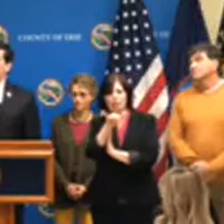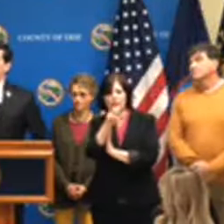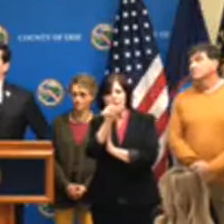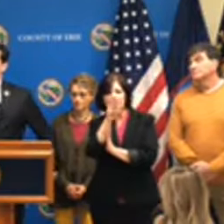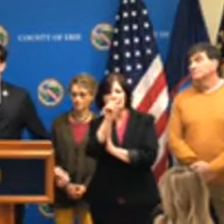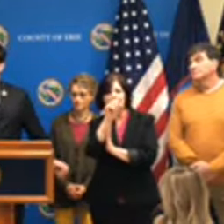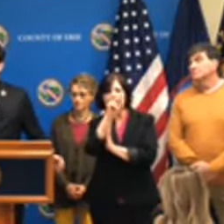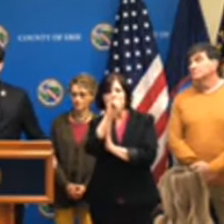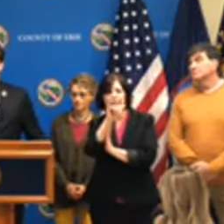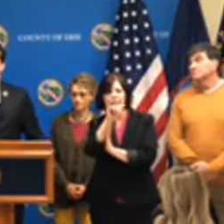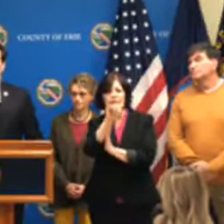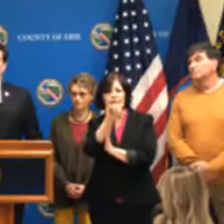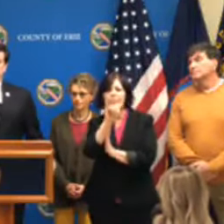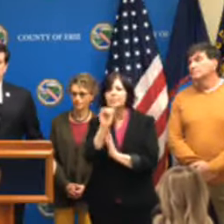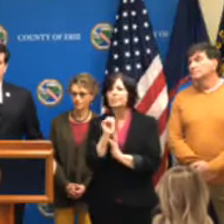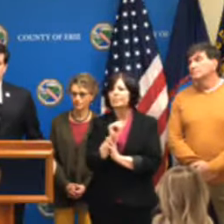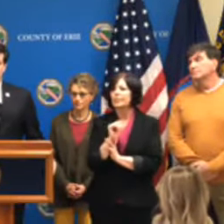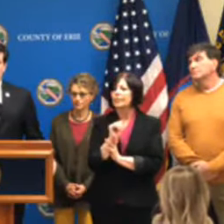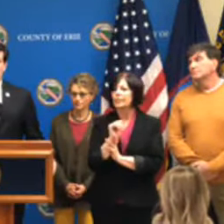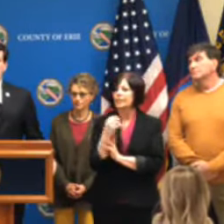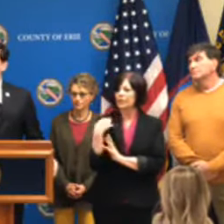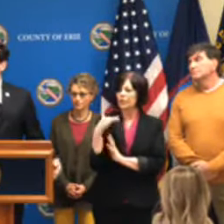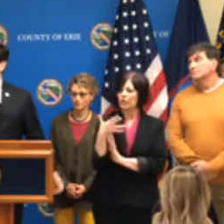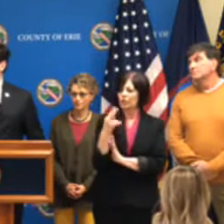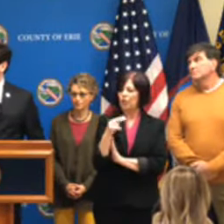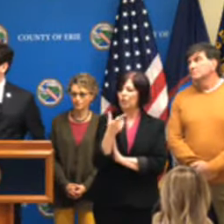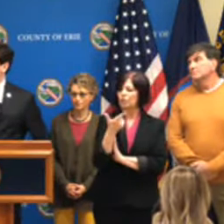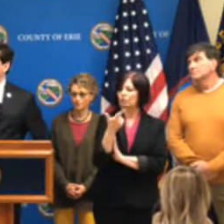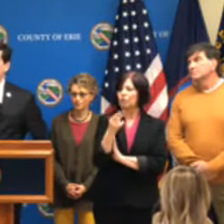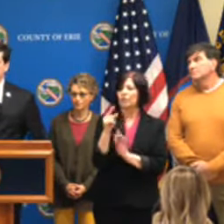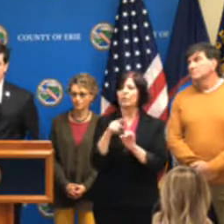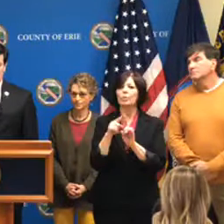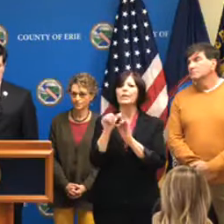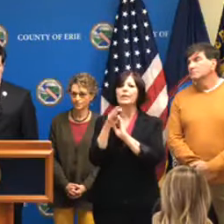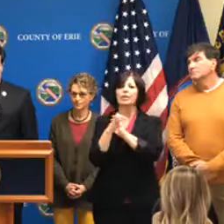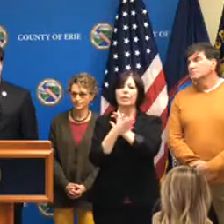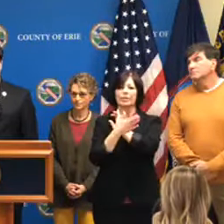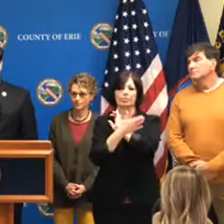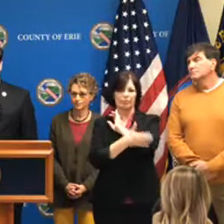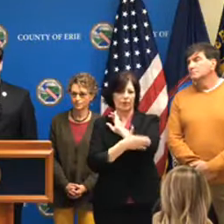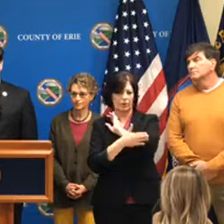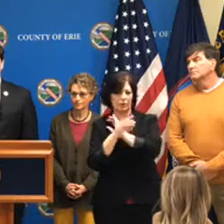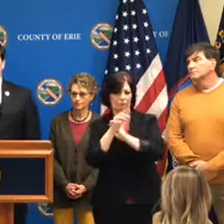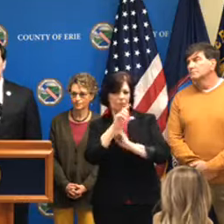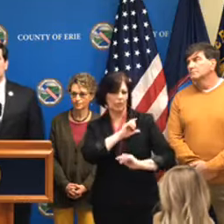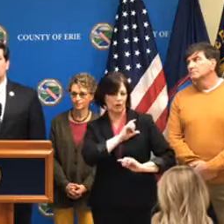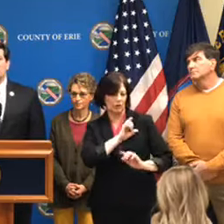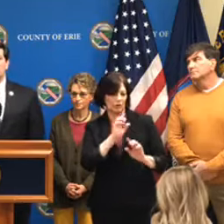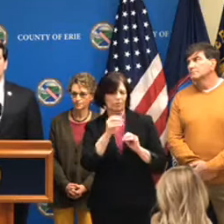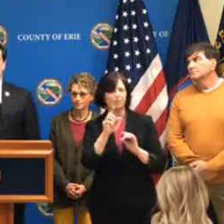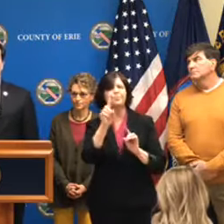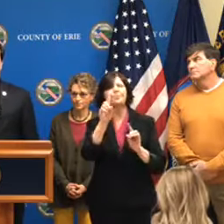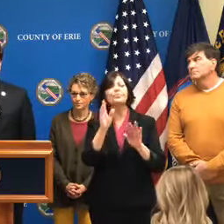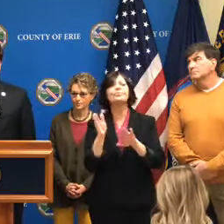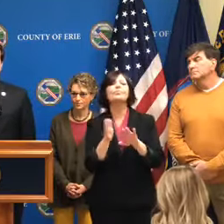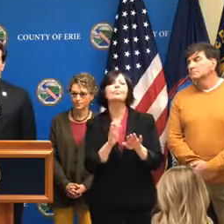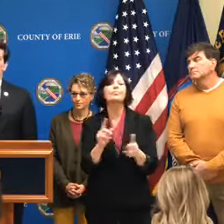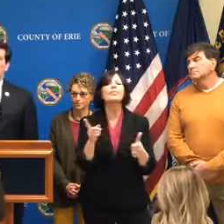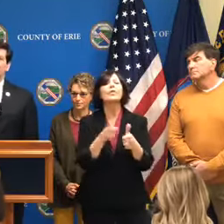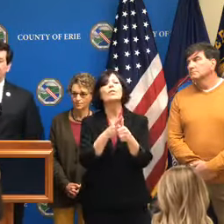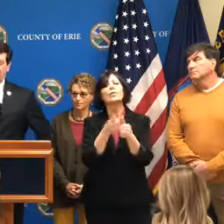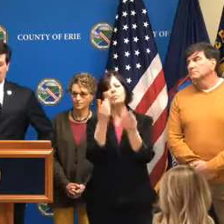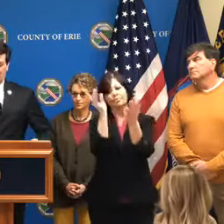and Chief John Greenan from the Erie County Sheriff's Office. First, a message to the people of Erie County and